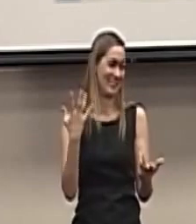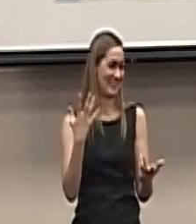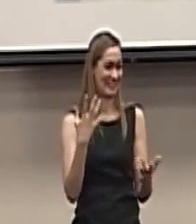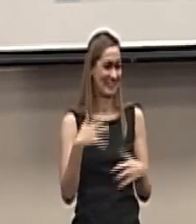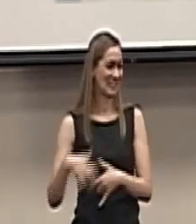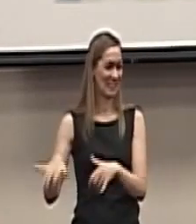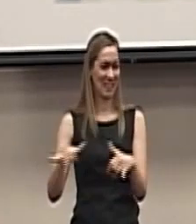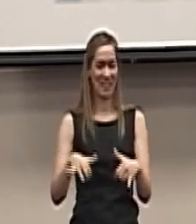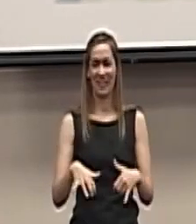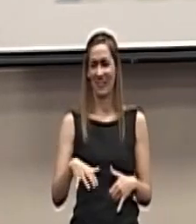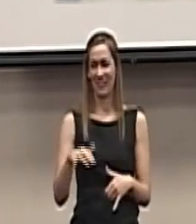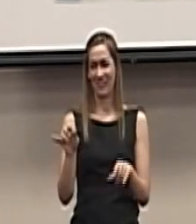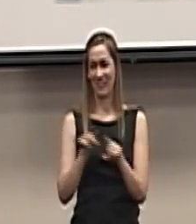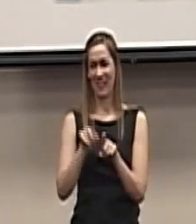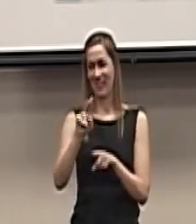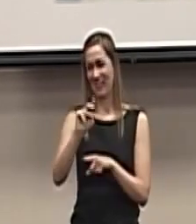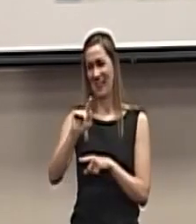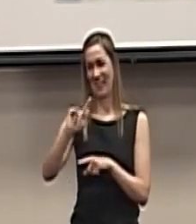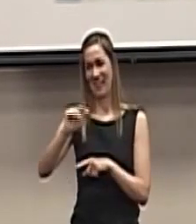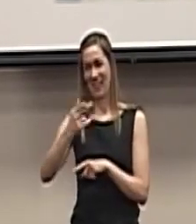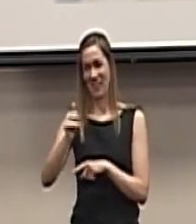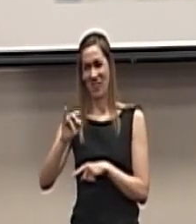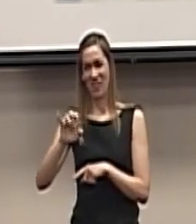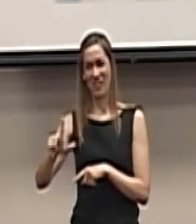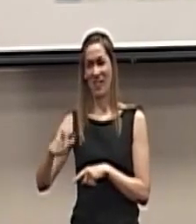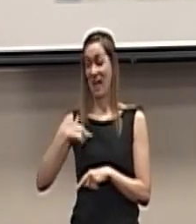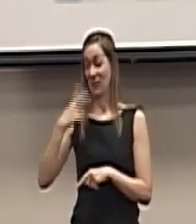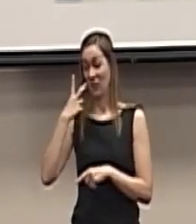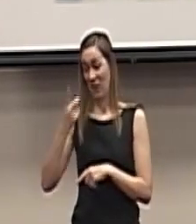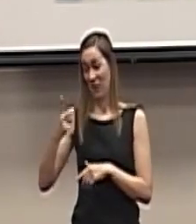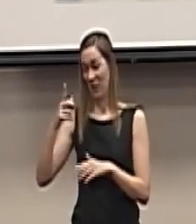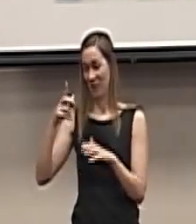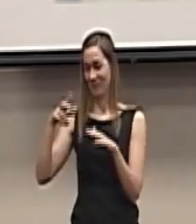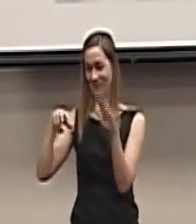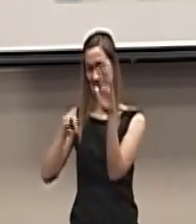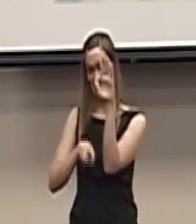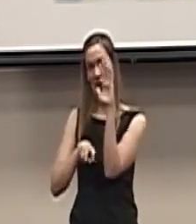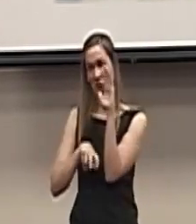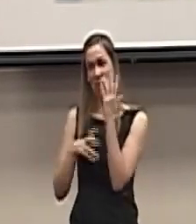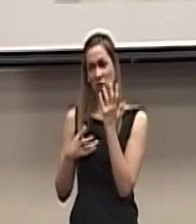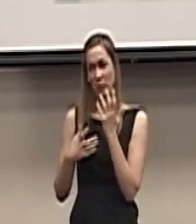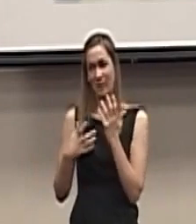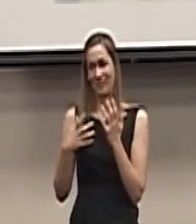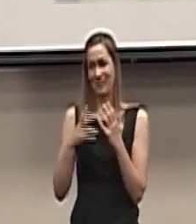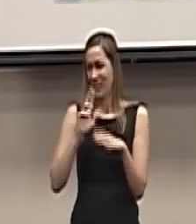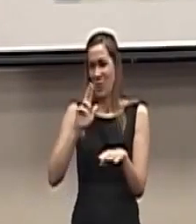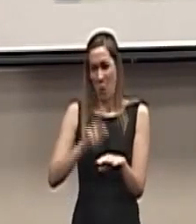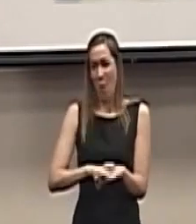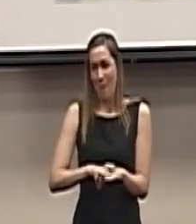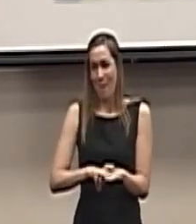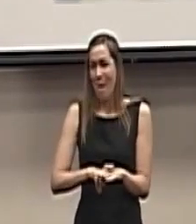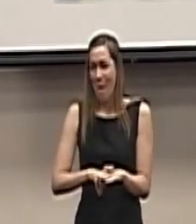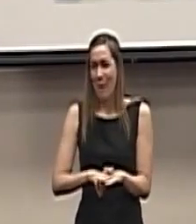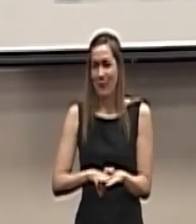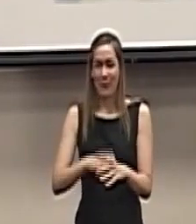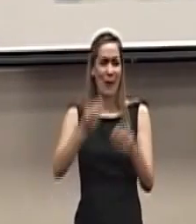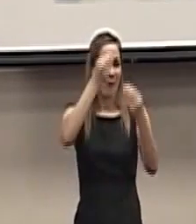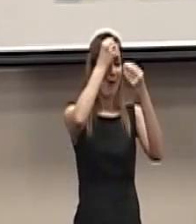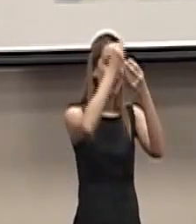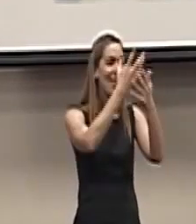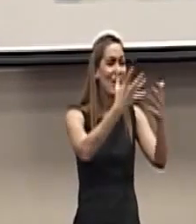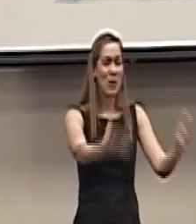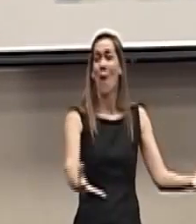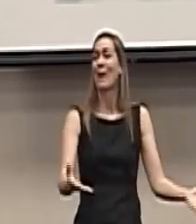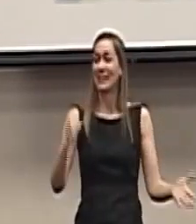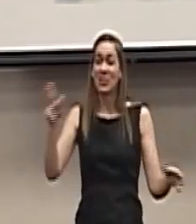there. And that's the message, is that these things are pretty normal. And I want to kind of convey that to you, that it's